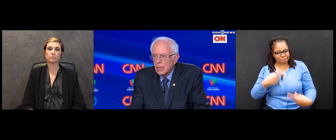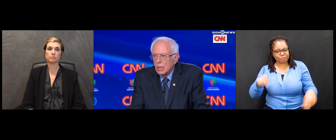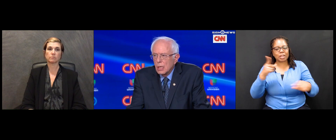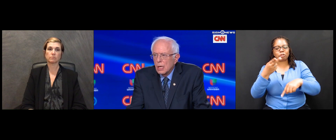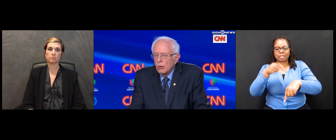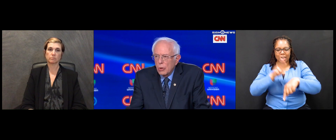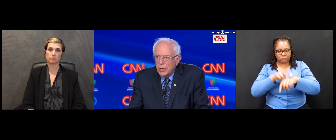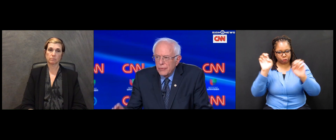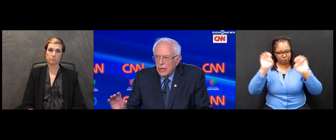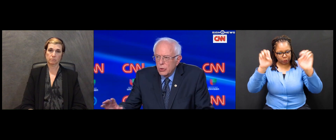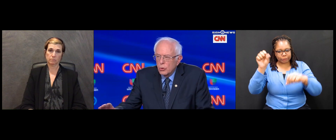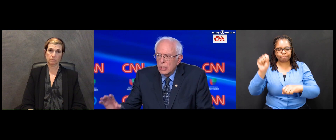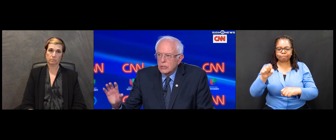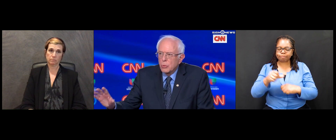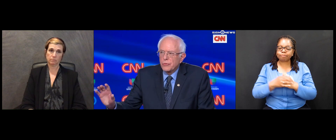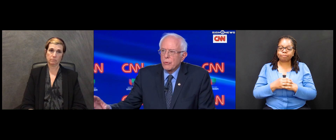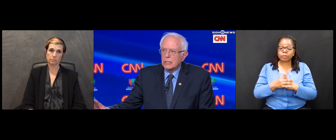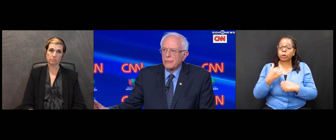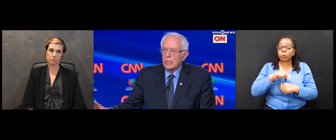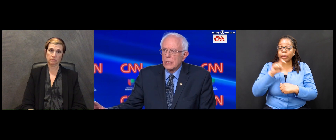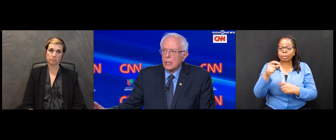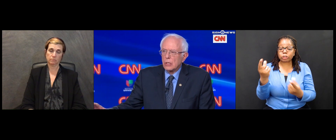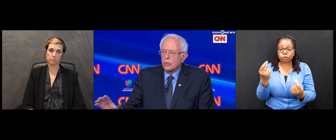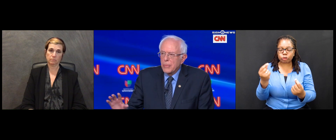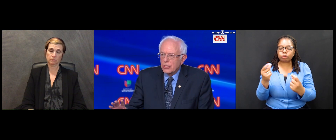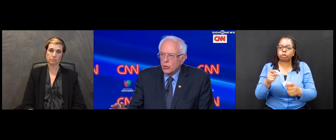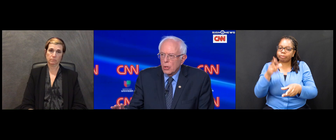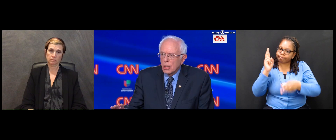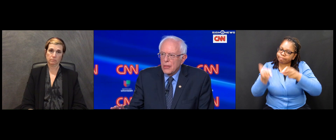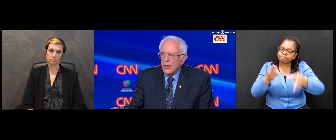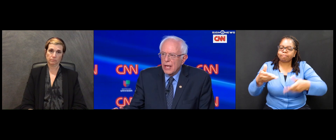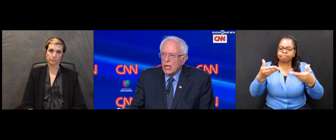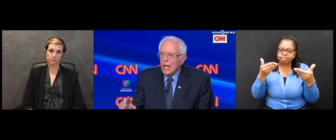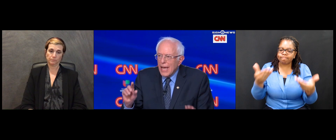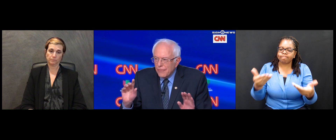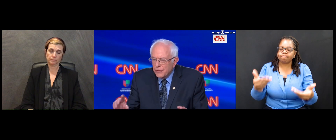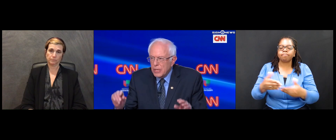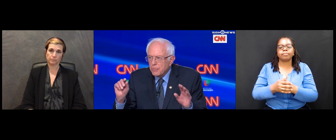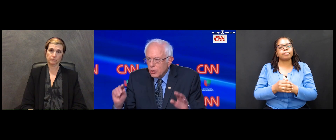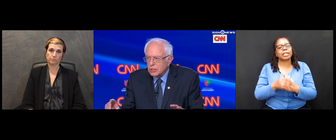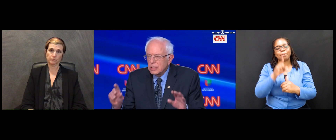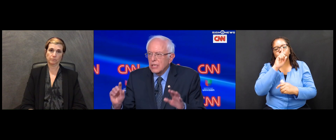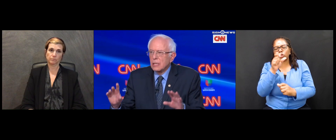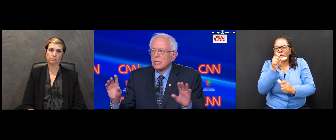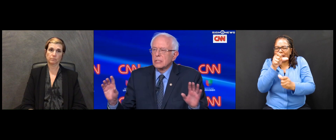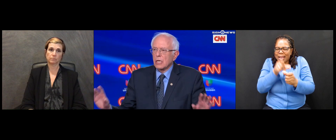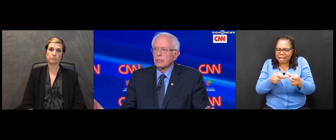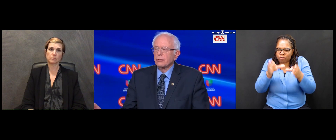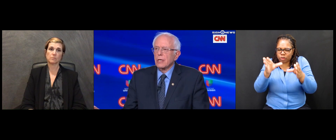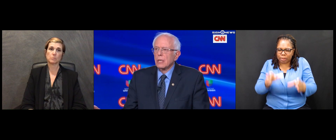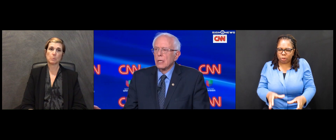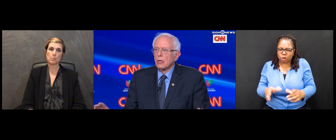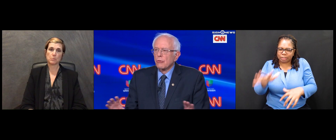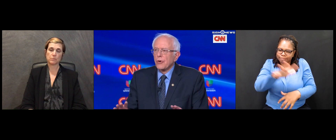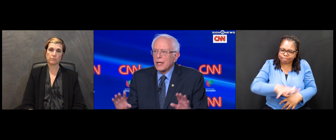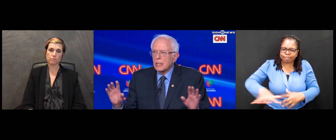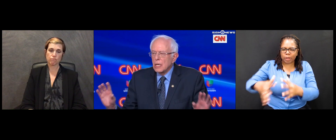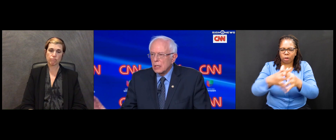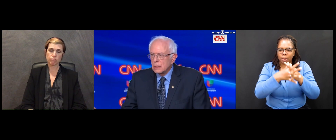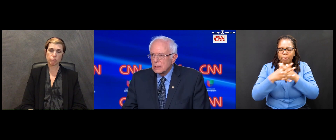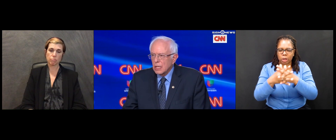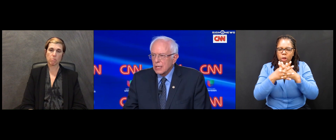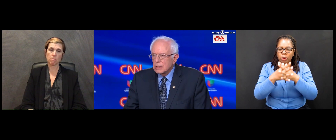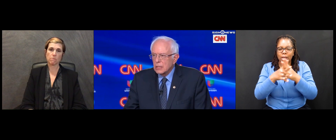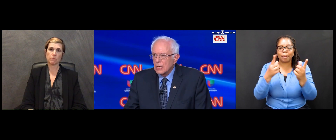emergency, what we have got to do is move aggressively to make sure that every person in this country